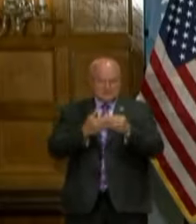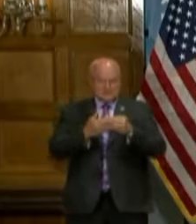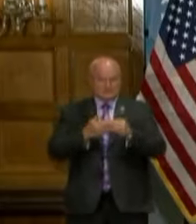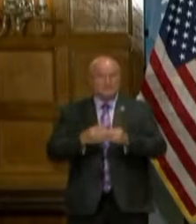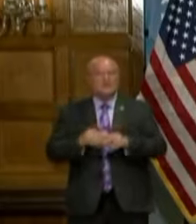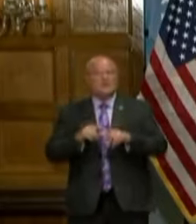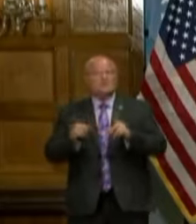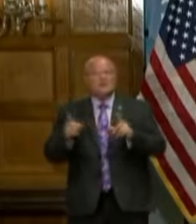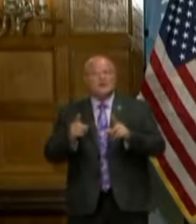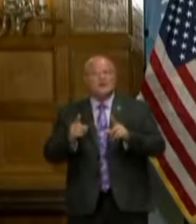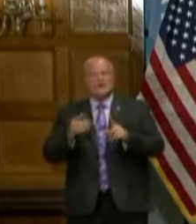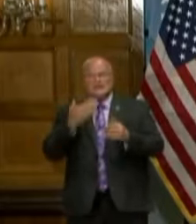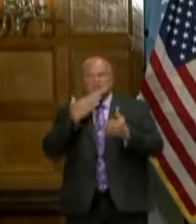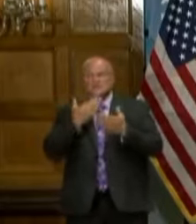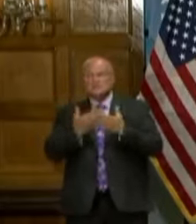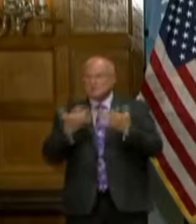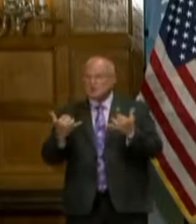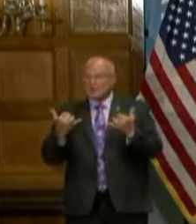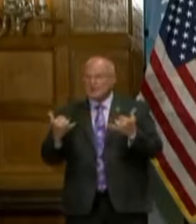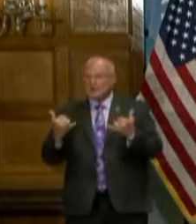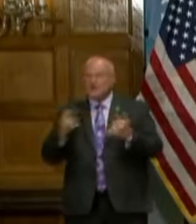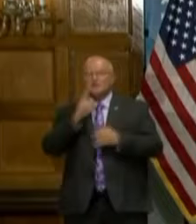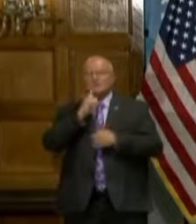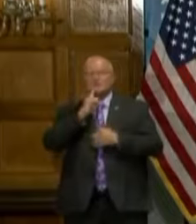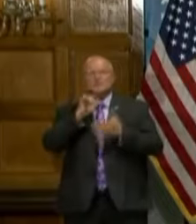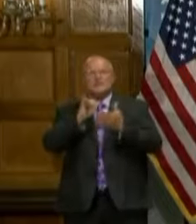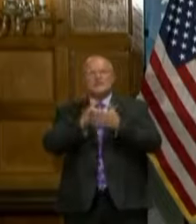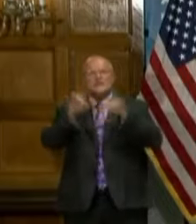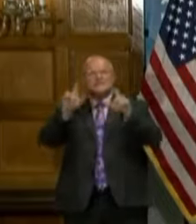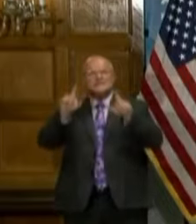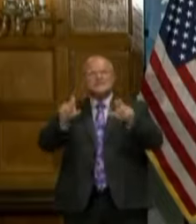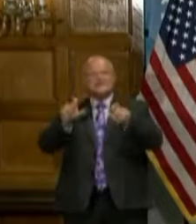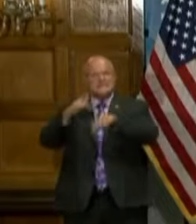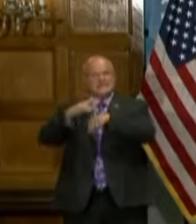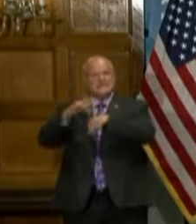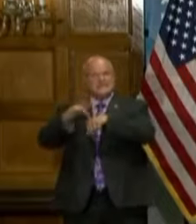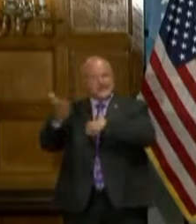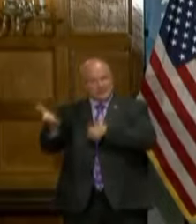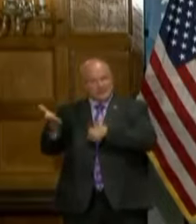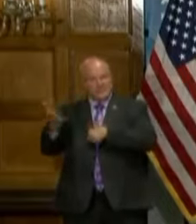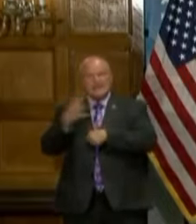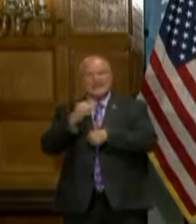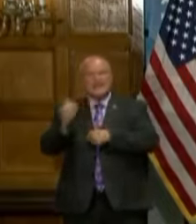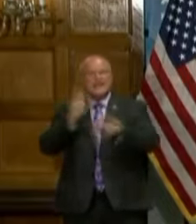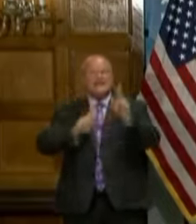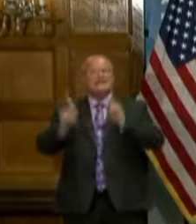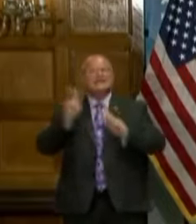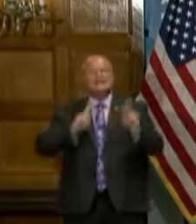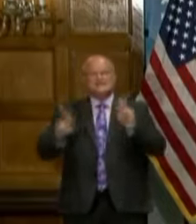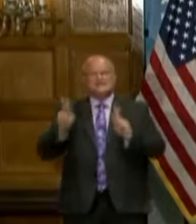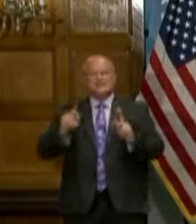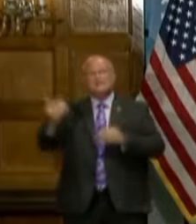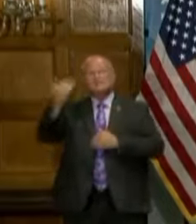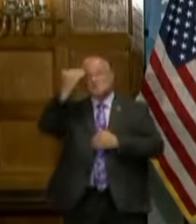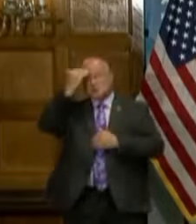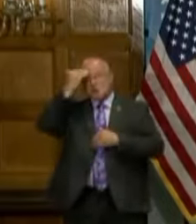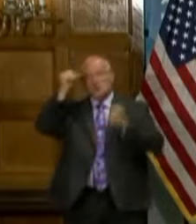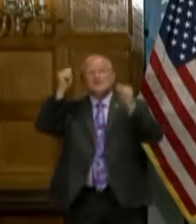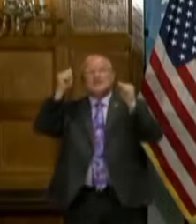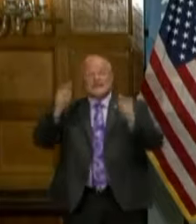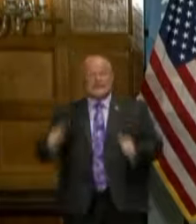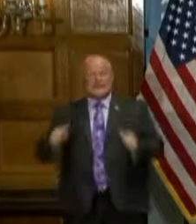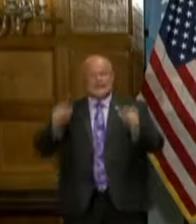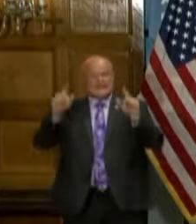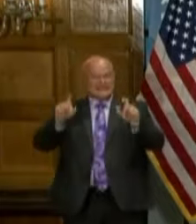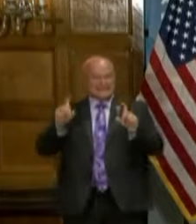the trend line is good, we want to make sure that that testing is available and that everyone knows that they can